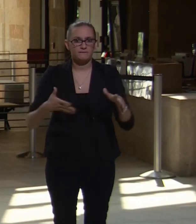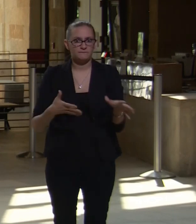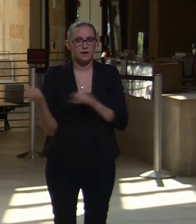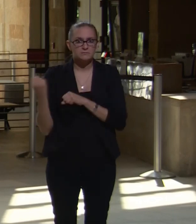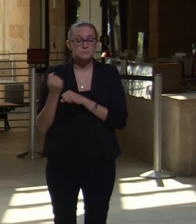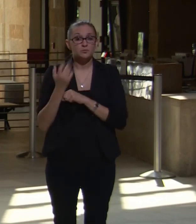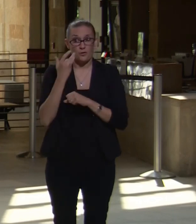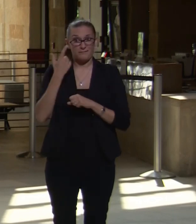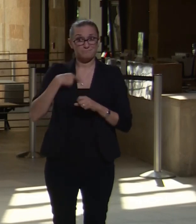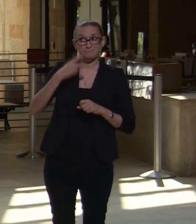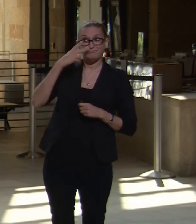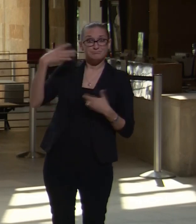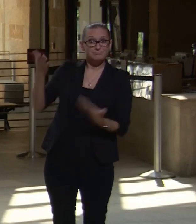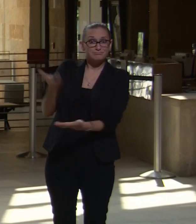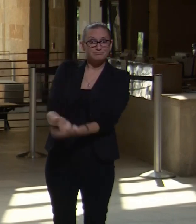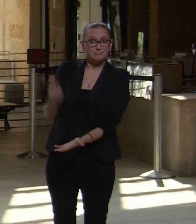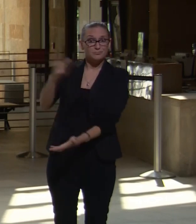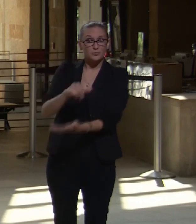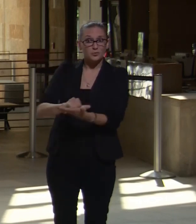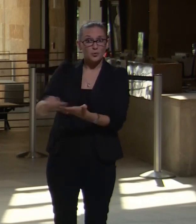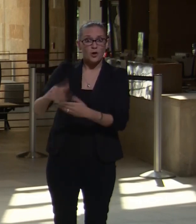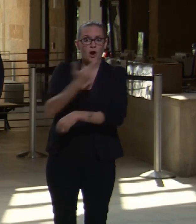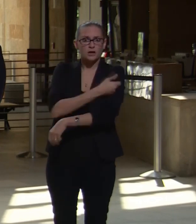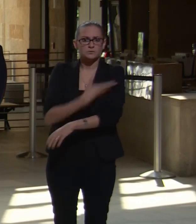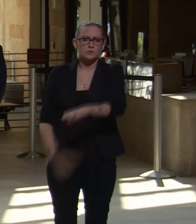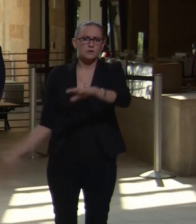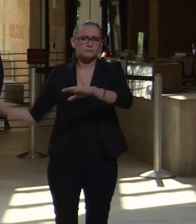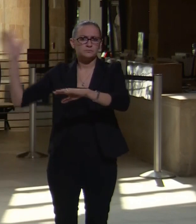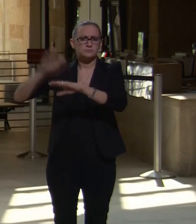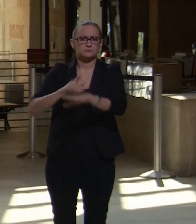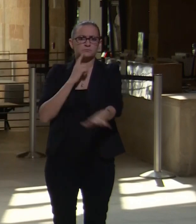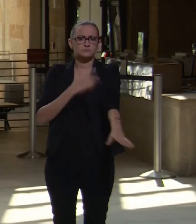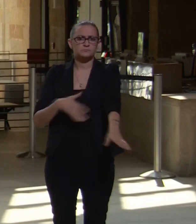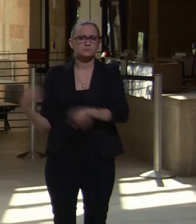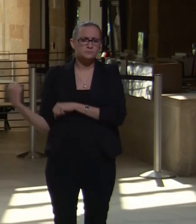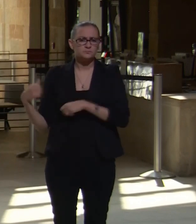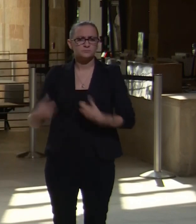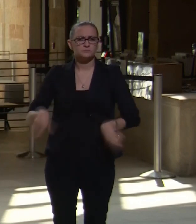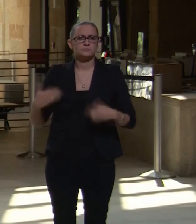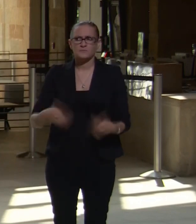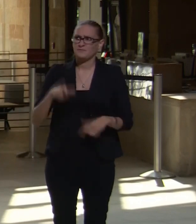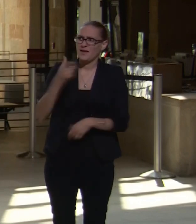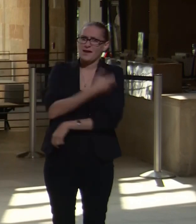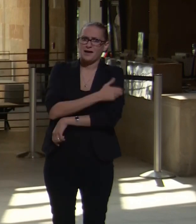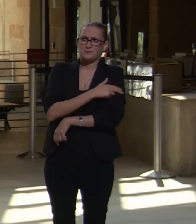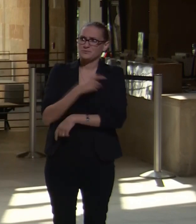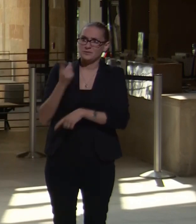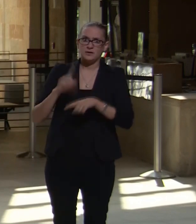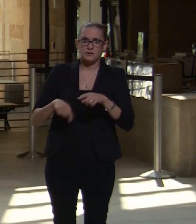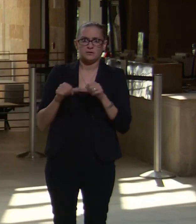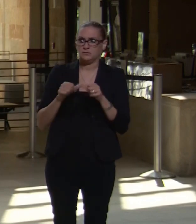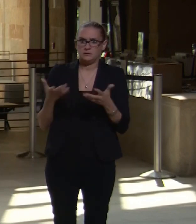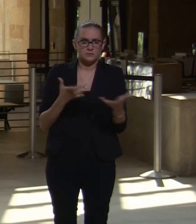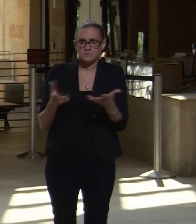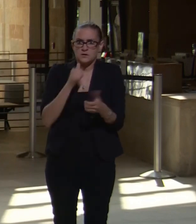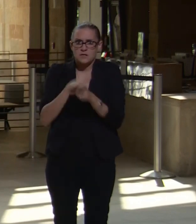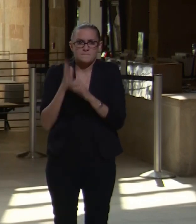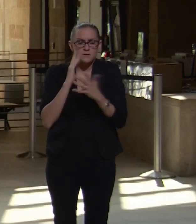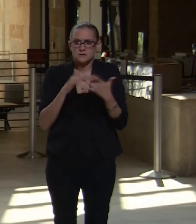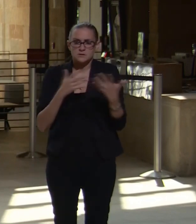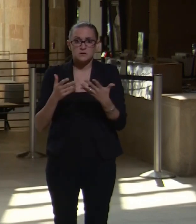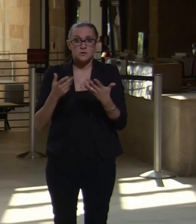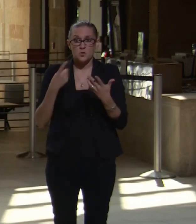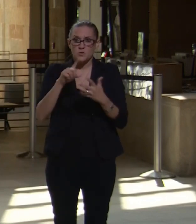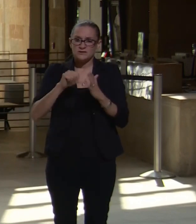Because as we've seen in New York, the hospitalizations go up very quickly, and those hospitalizations are not sustainable. And